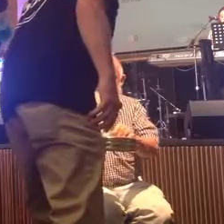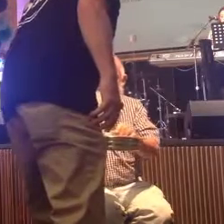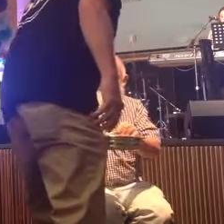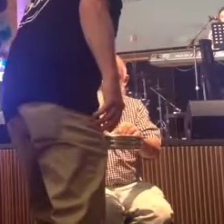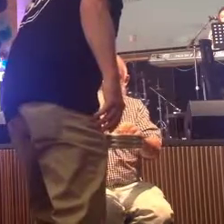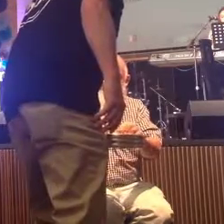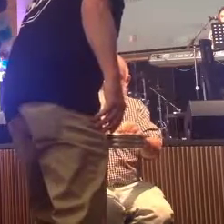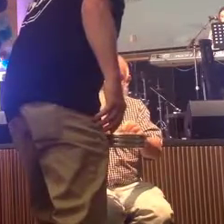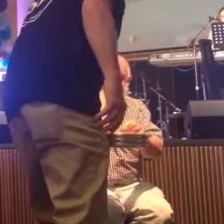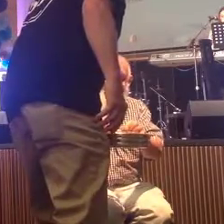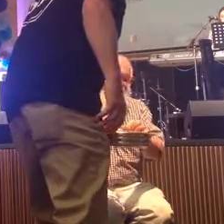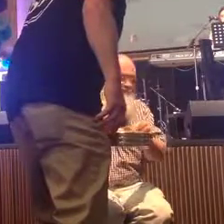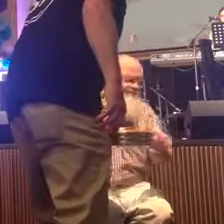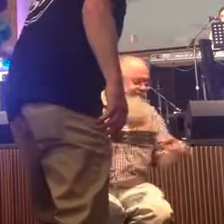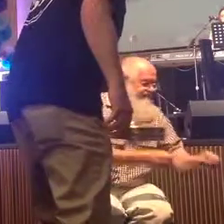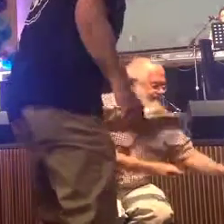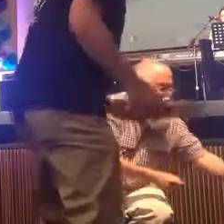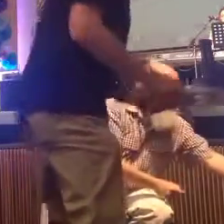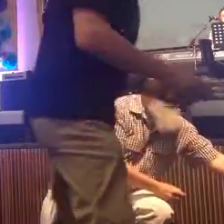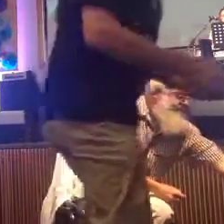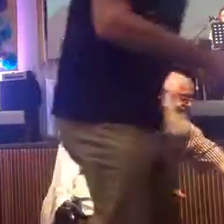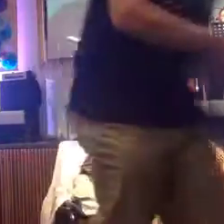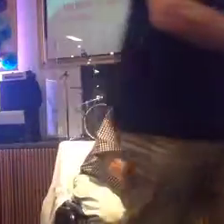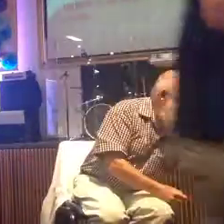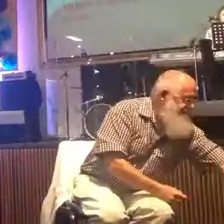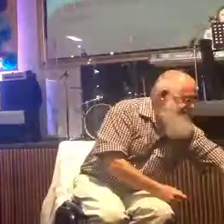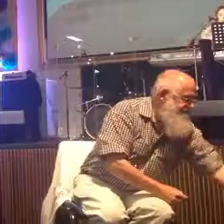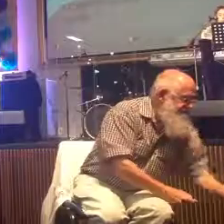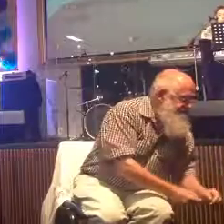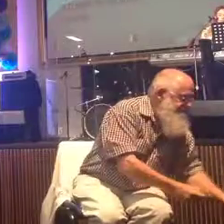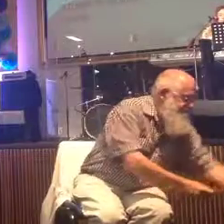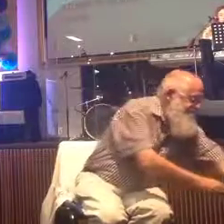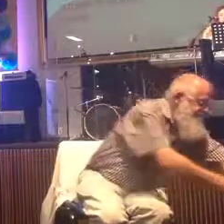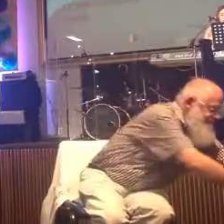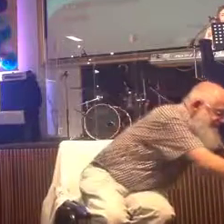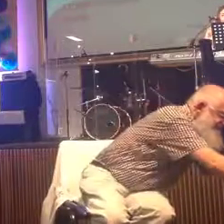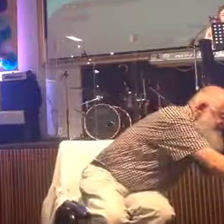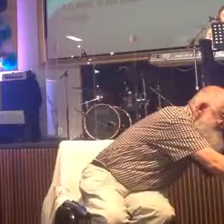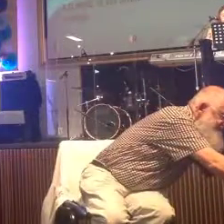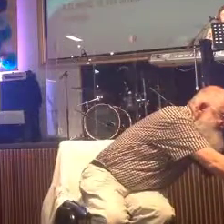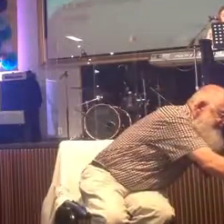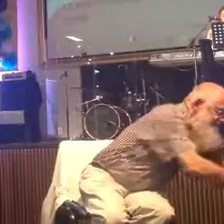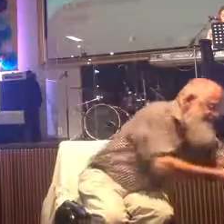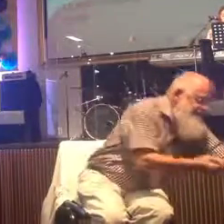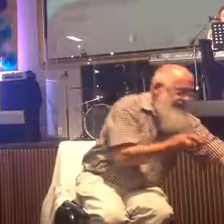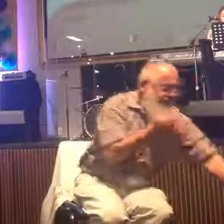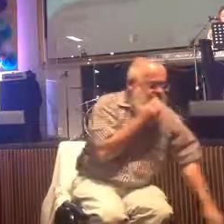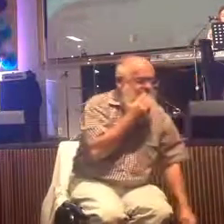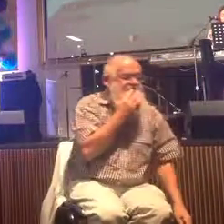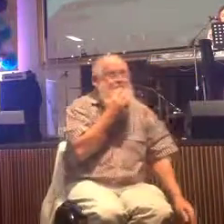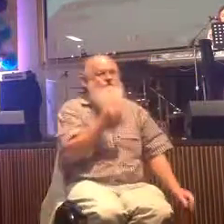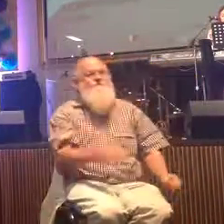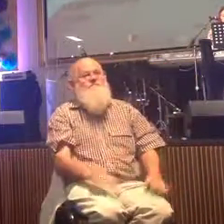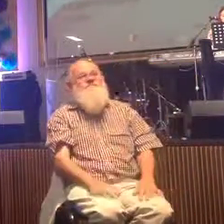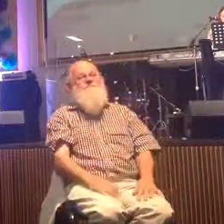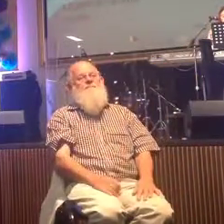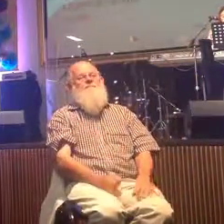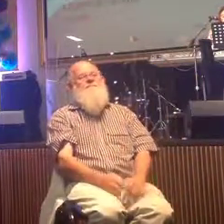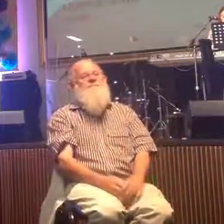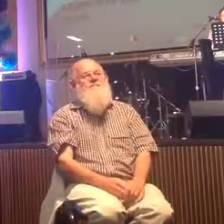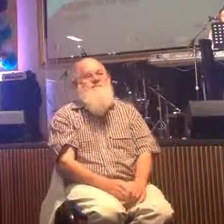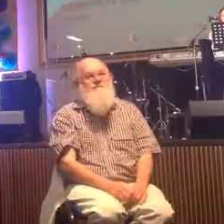like, what are they doing different than us? Like, how are they telling the gospel? Is there some sort of secret to it? There is no secret to the gospel. It